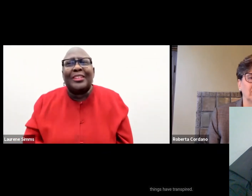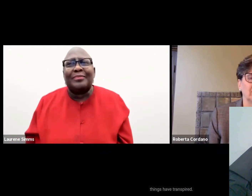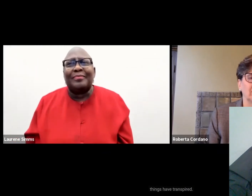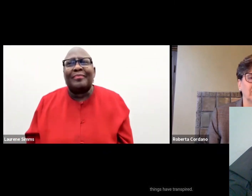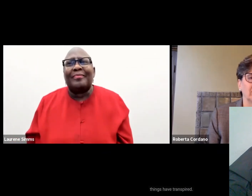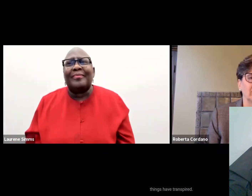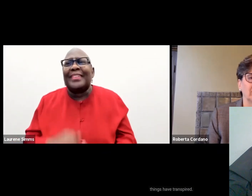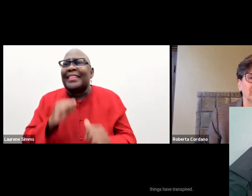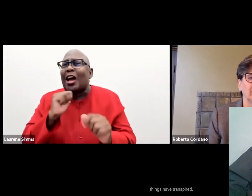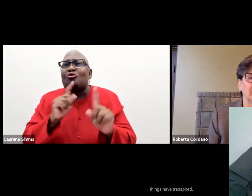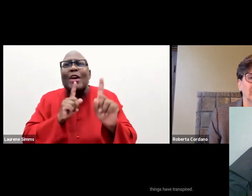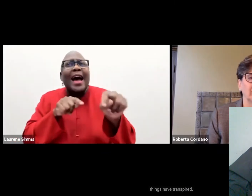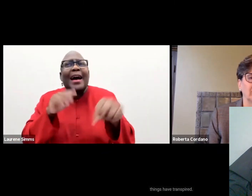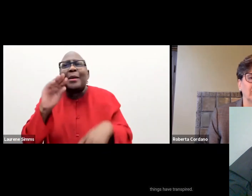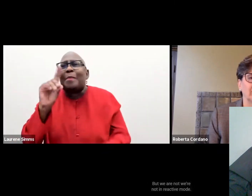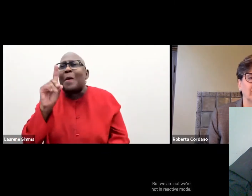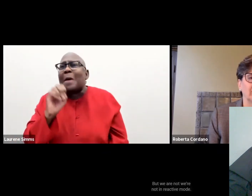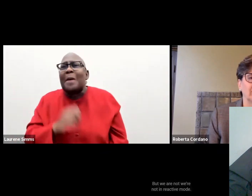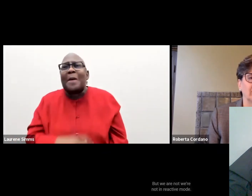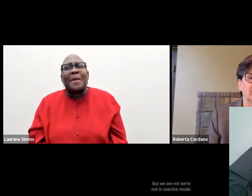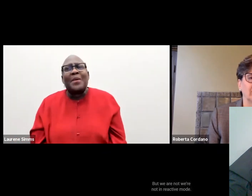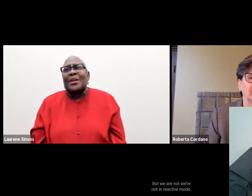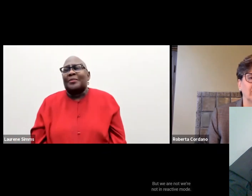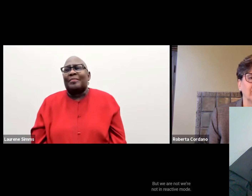of where we are today in this presentation,